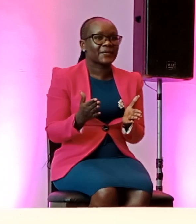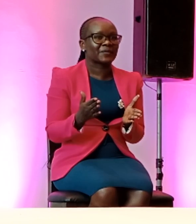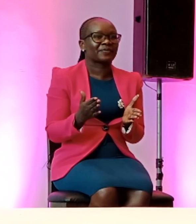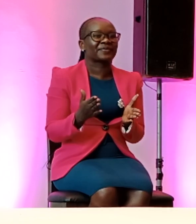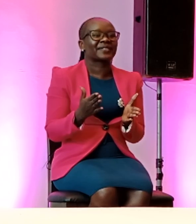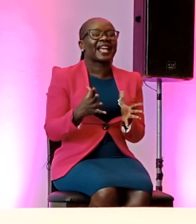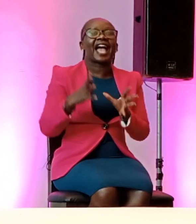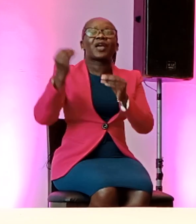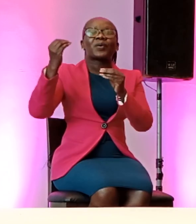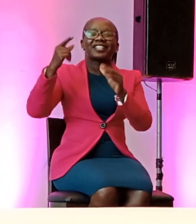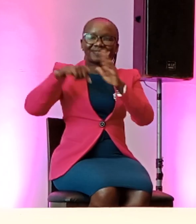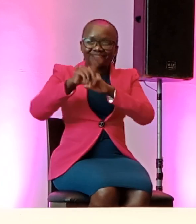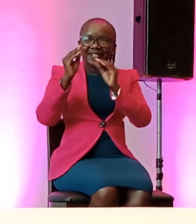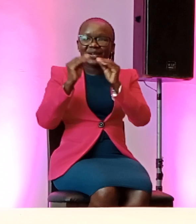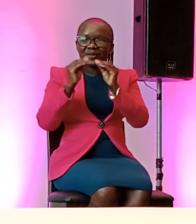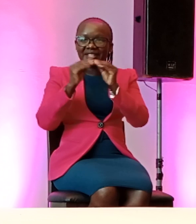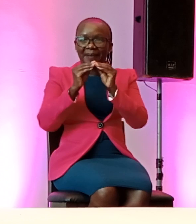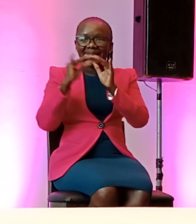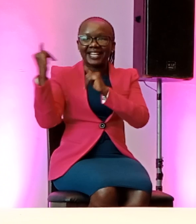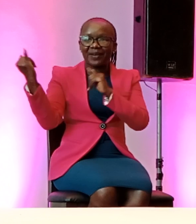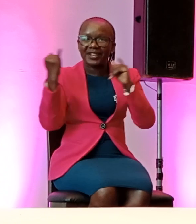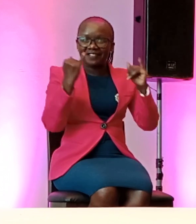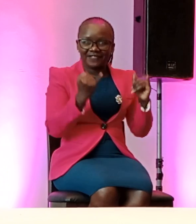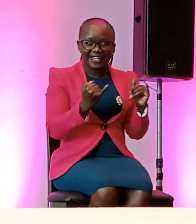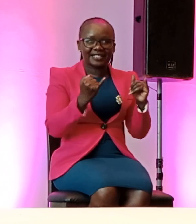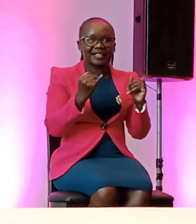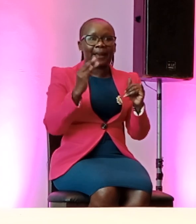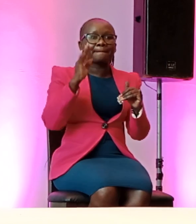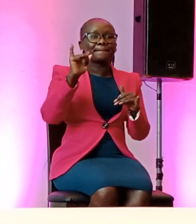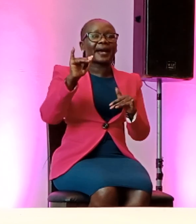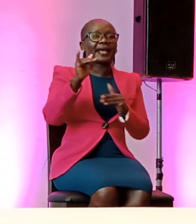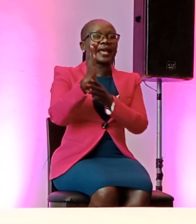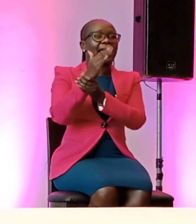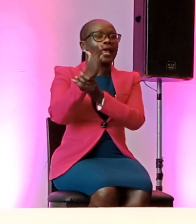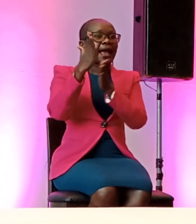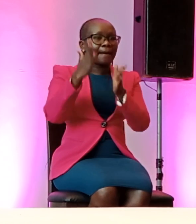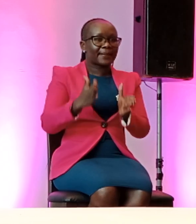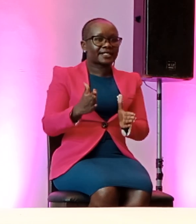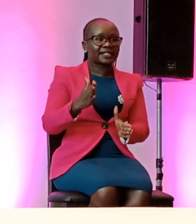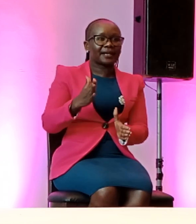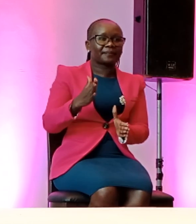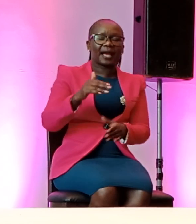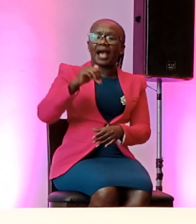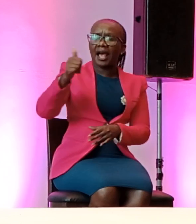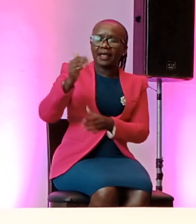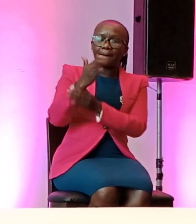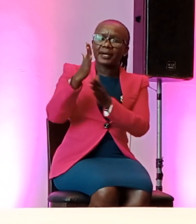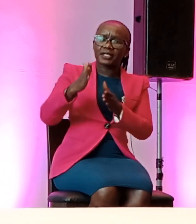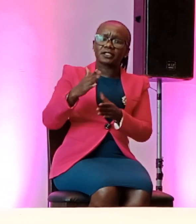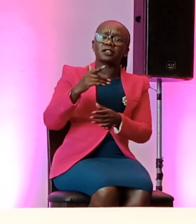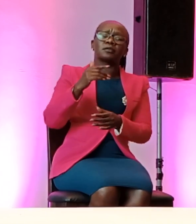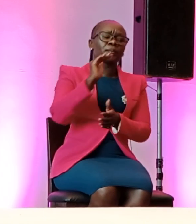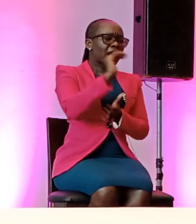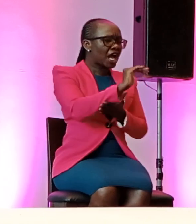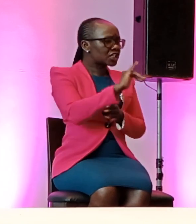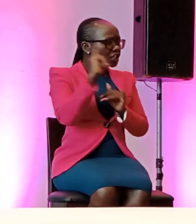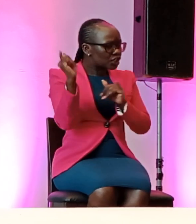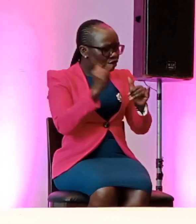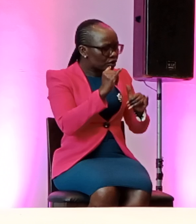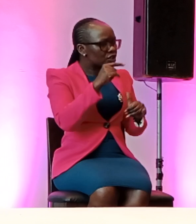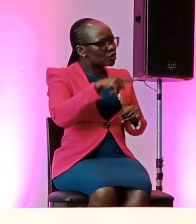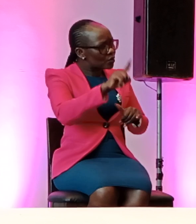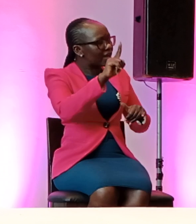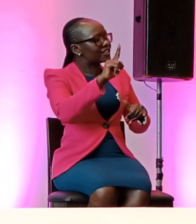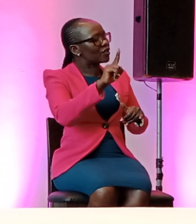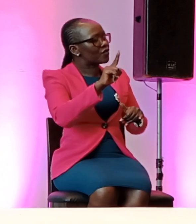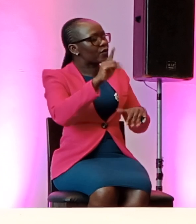I went in that meeting. I was invited by Ambassador Orie Rogomahuli. And she said, introduce yourself with any good